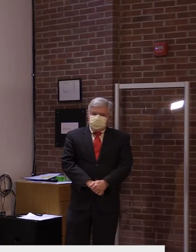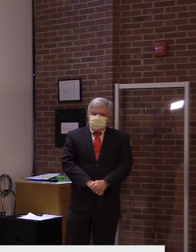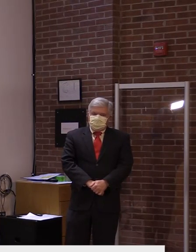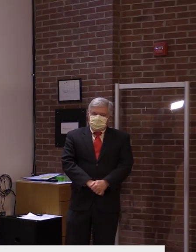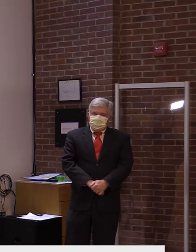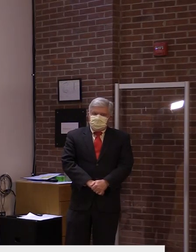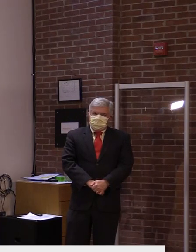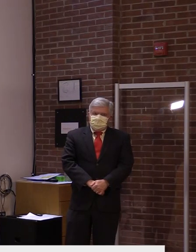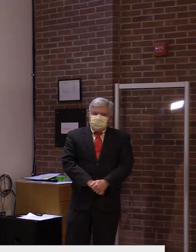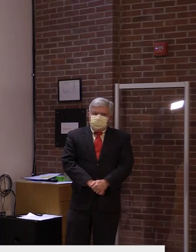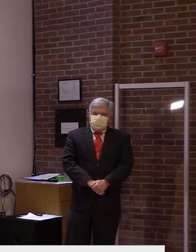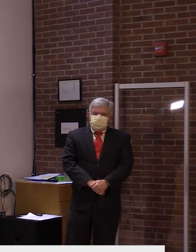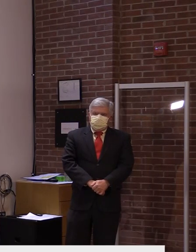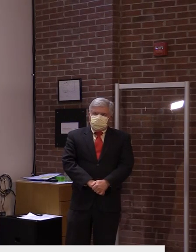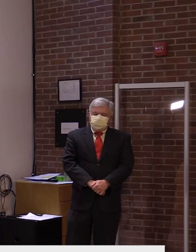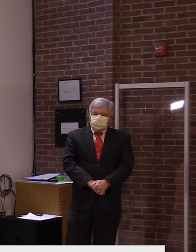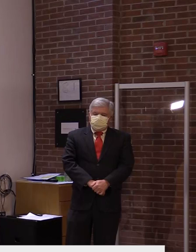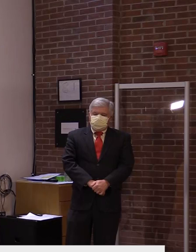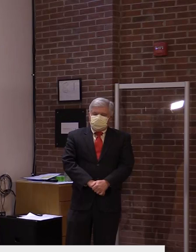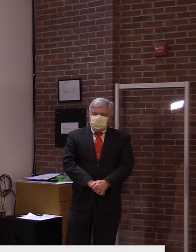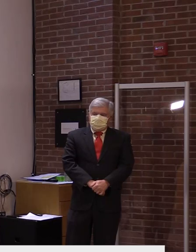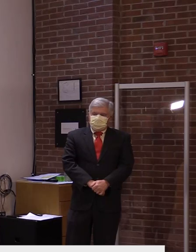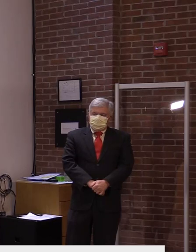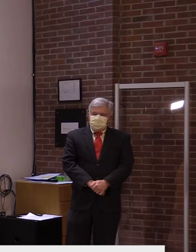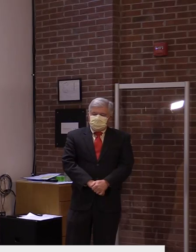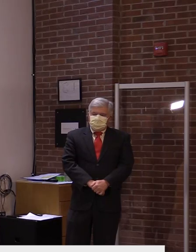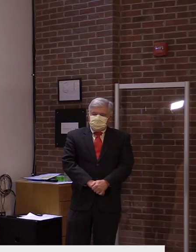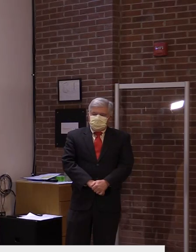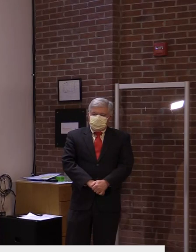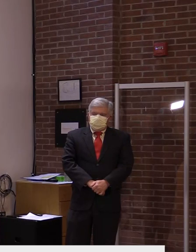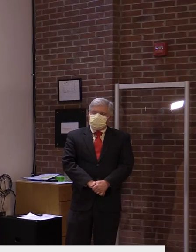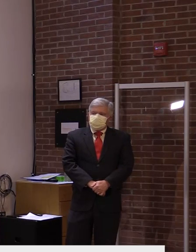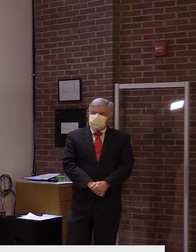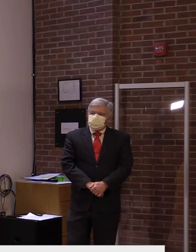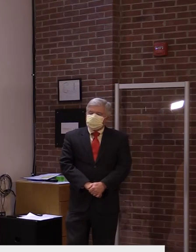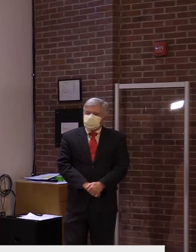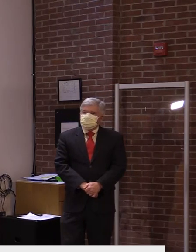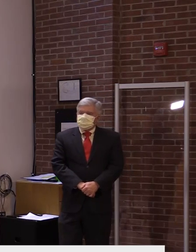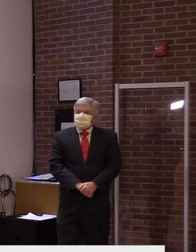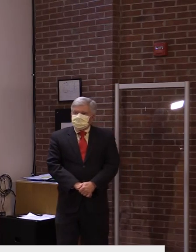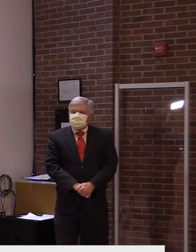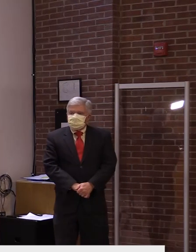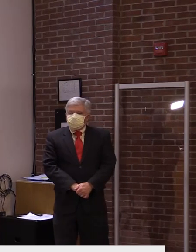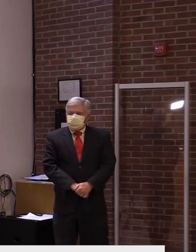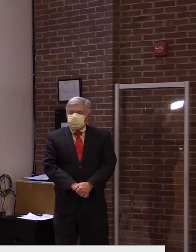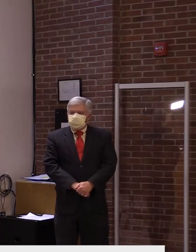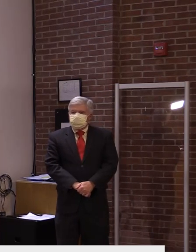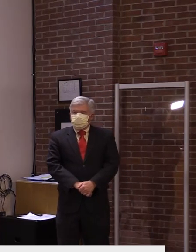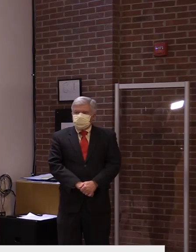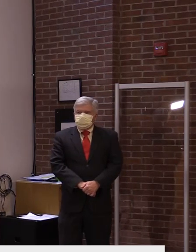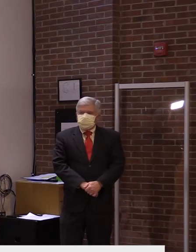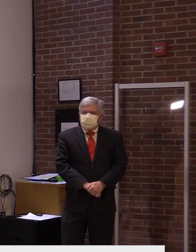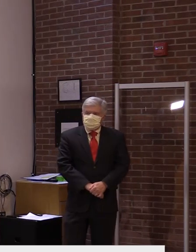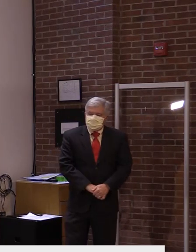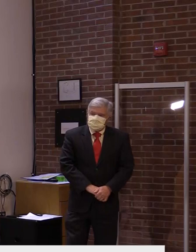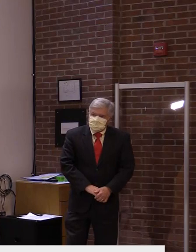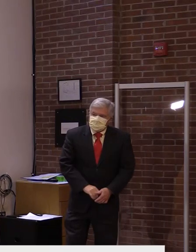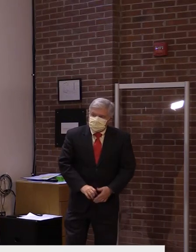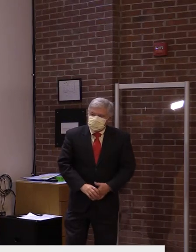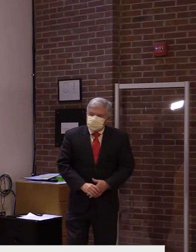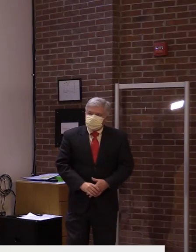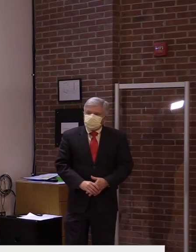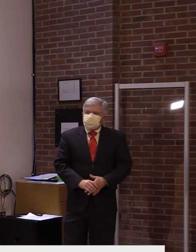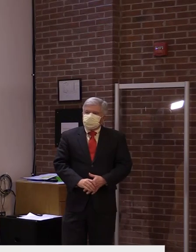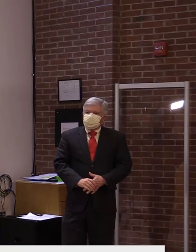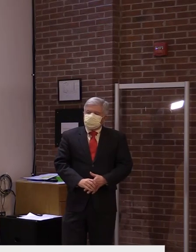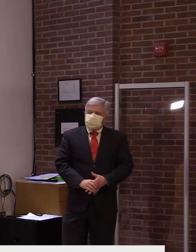thought about how the cost could be rolled into that for the antigen test? Yeah, I mean, we a